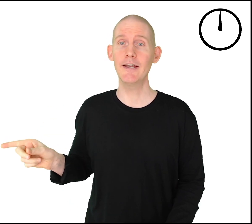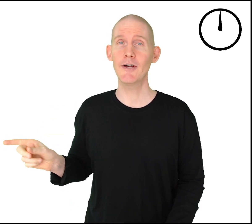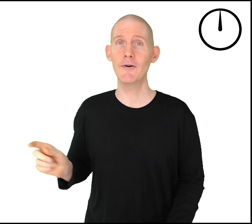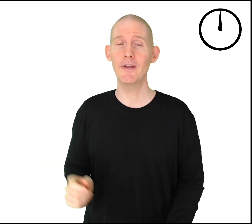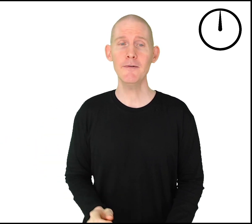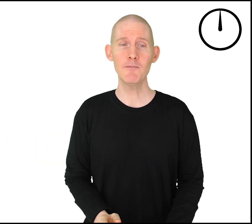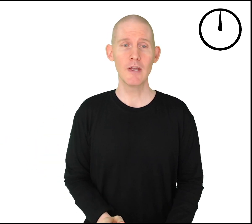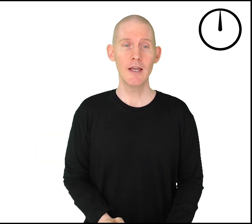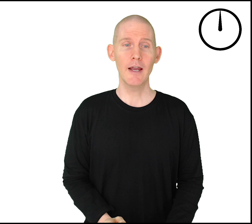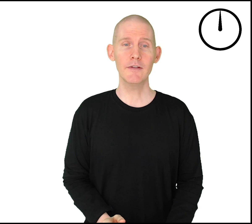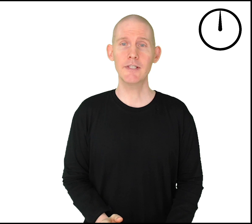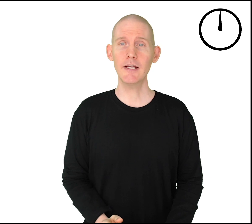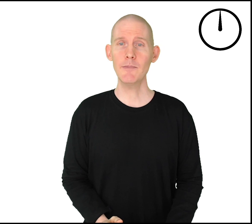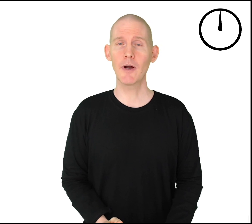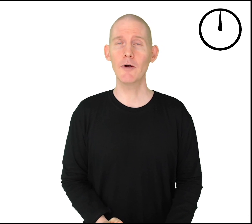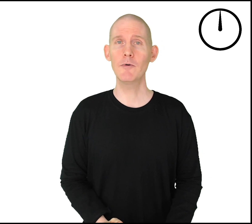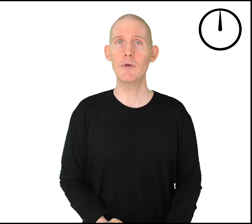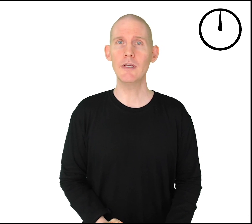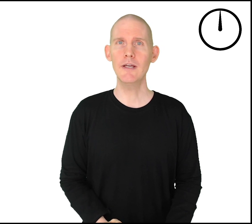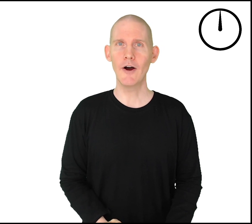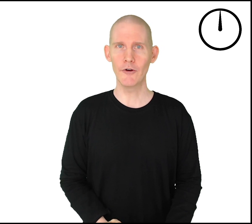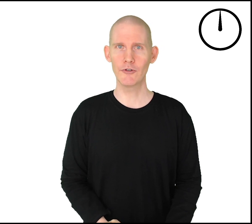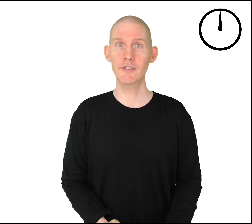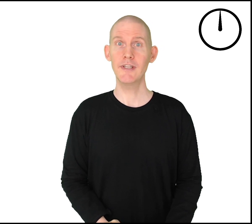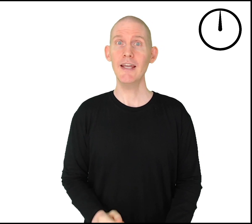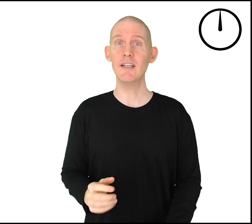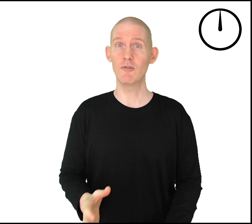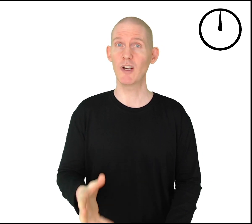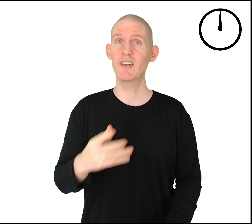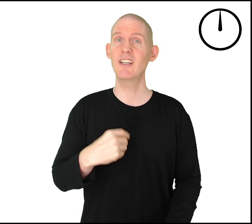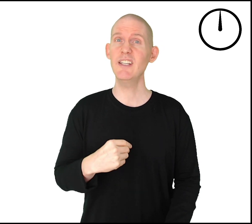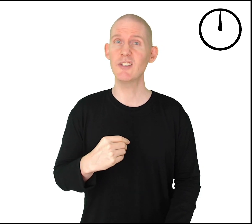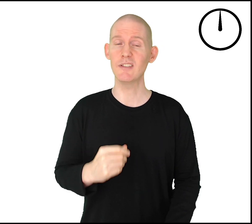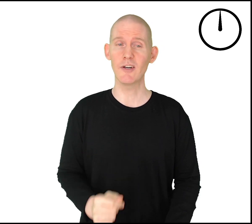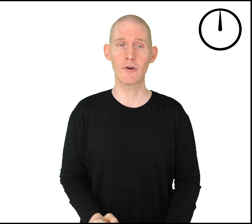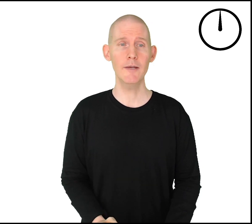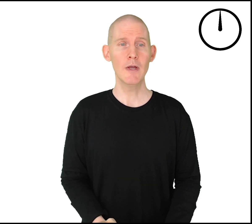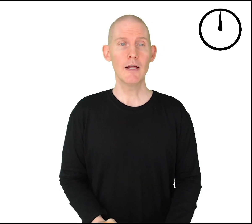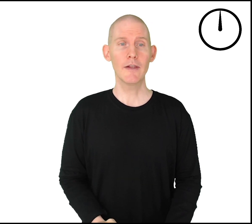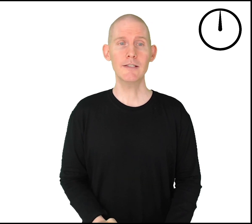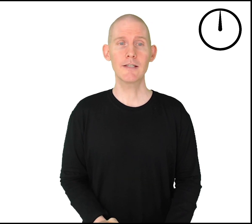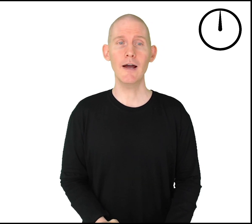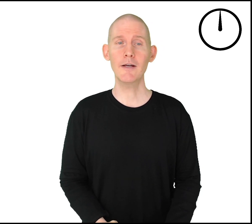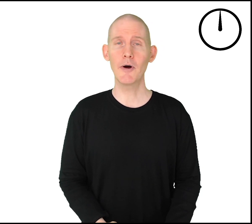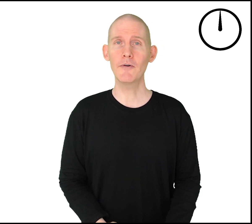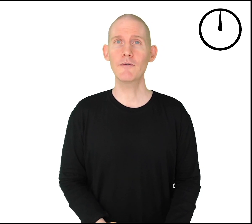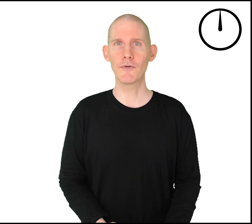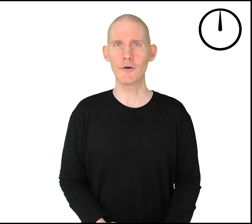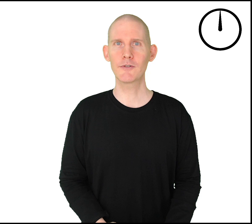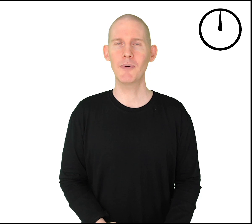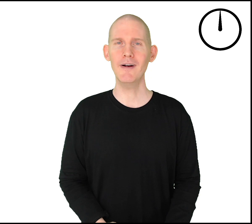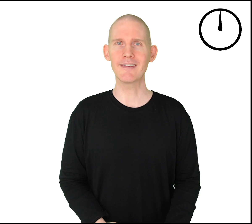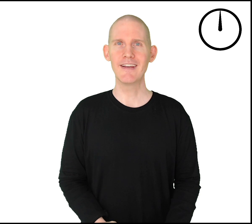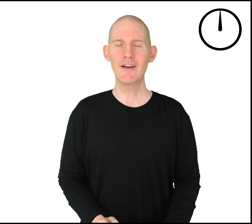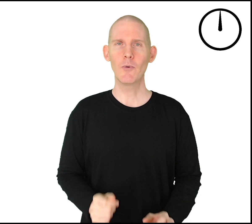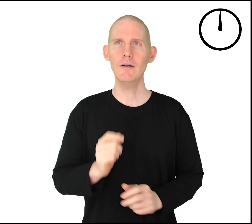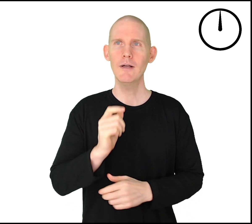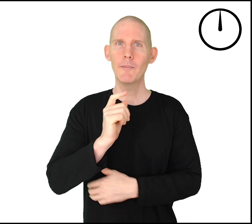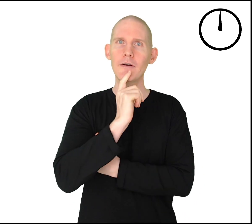down there? And the second part will be understanding, recognition, okay? Let's talk about the first part. Well, better